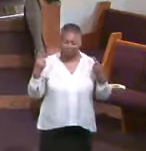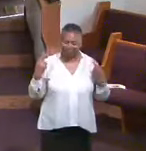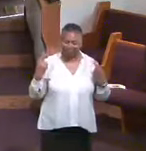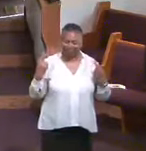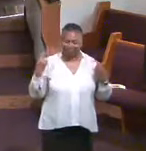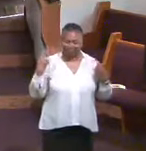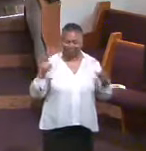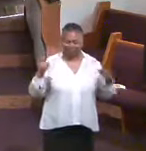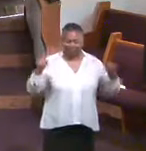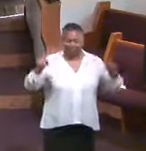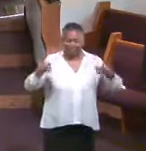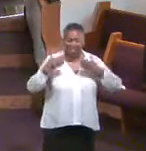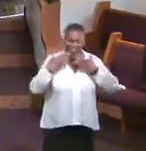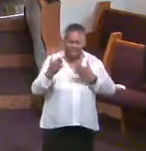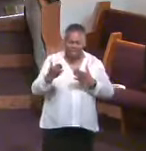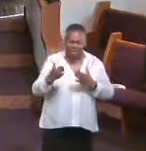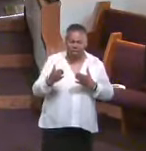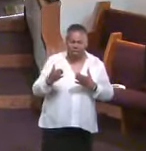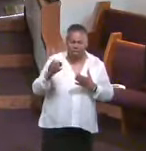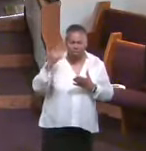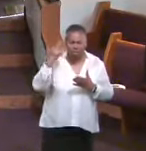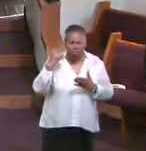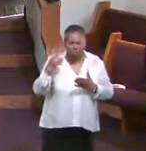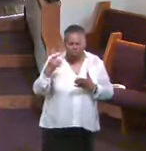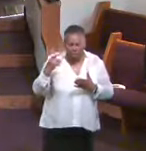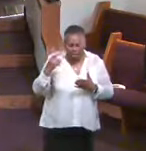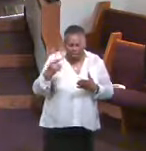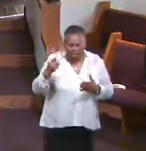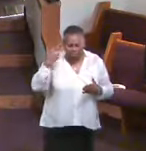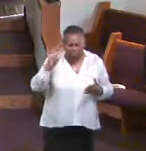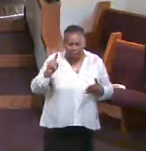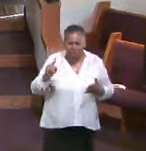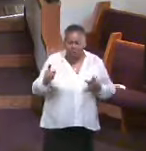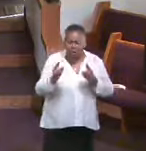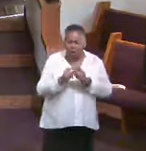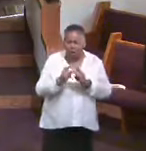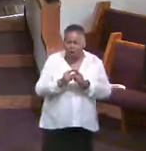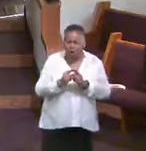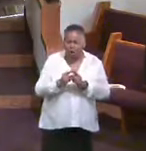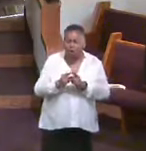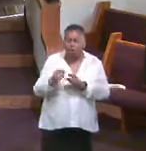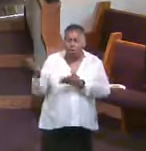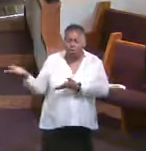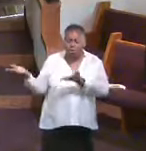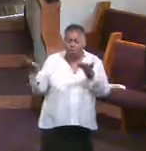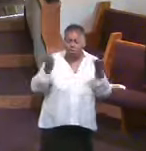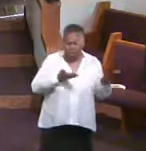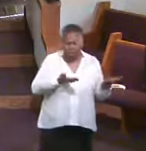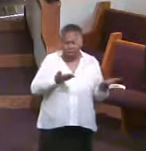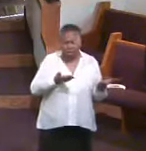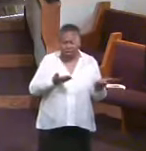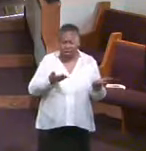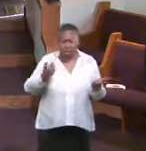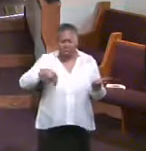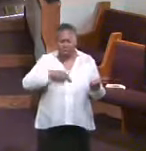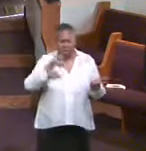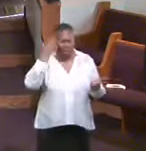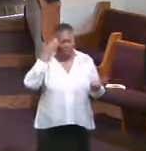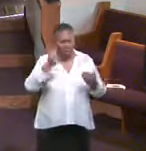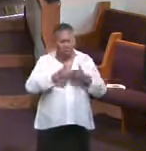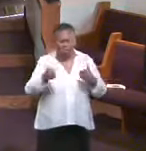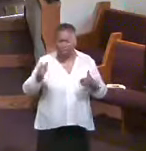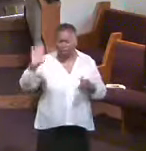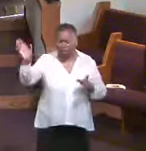God. Lord, we thank you for just being God. Lord, we thank you for the word that you are about to bring forth, Lord, because we know that without your